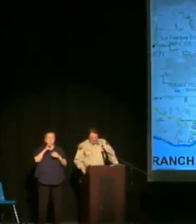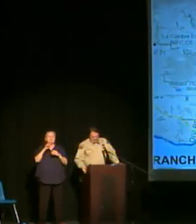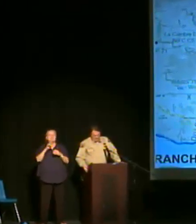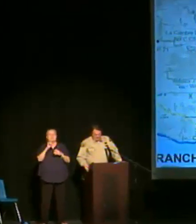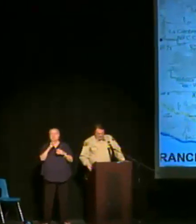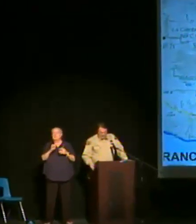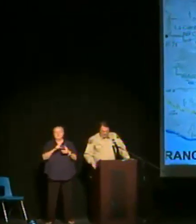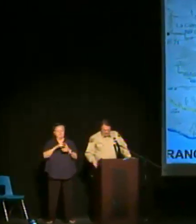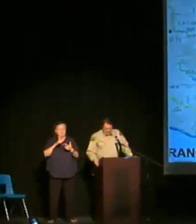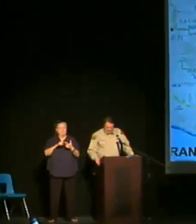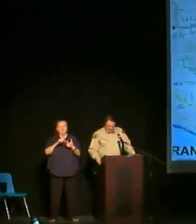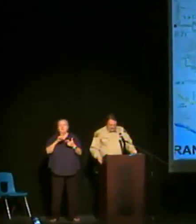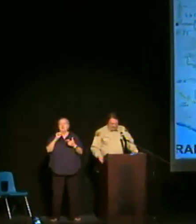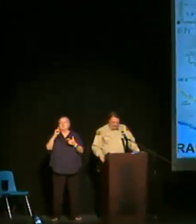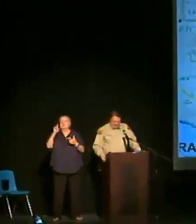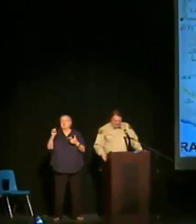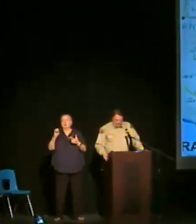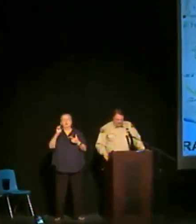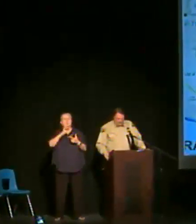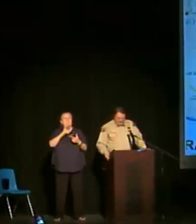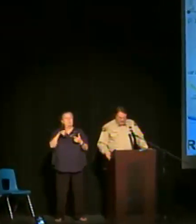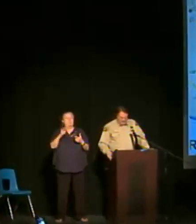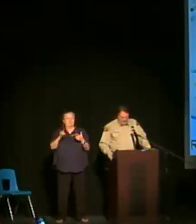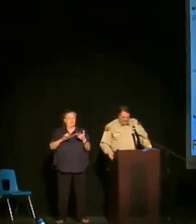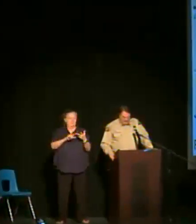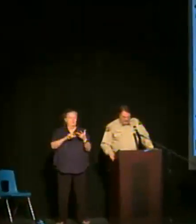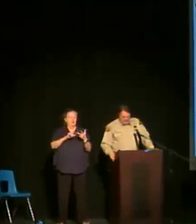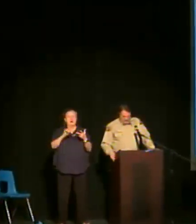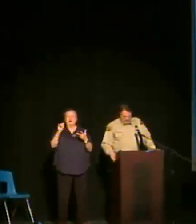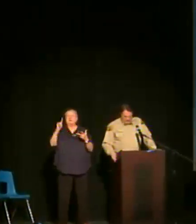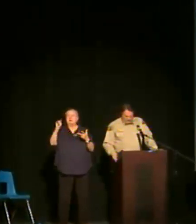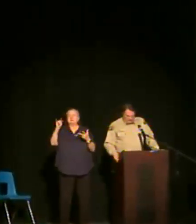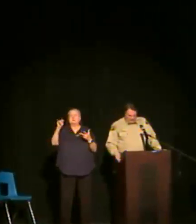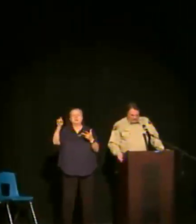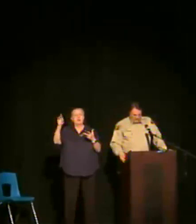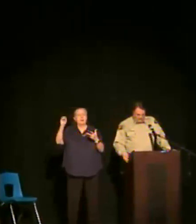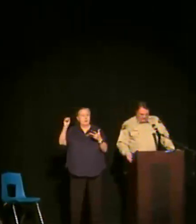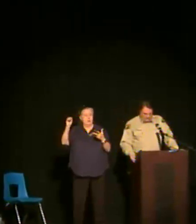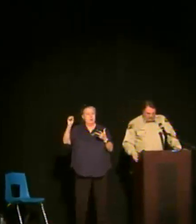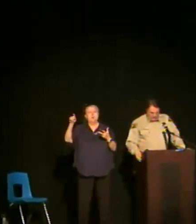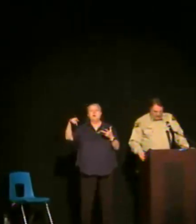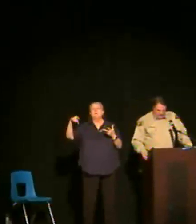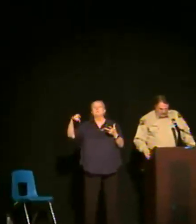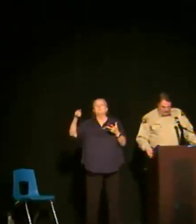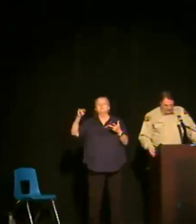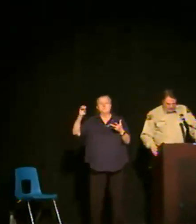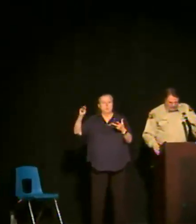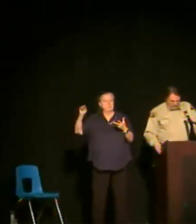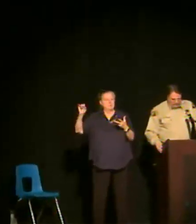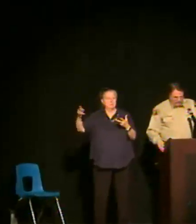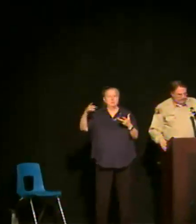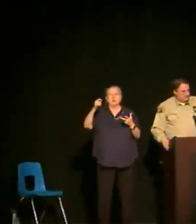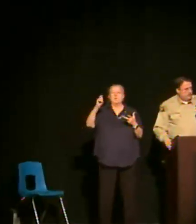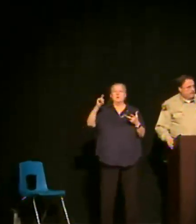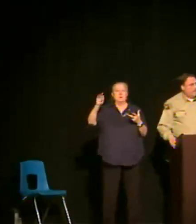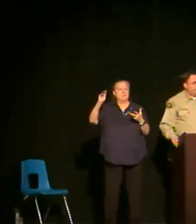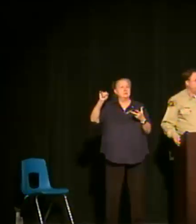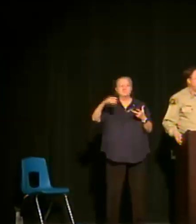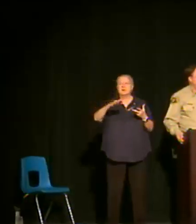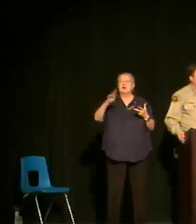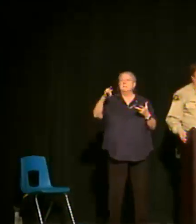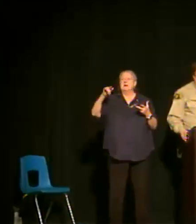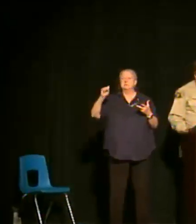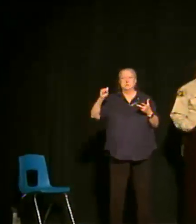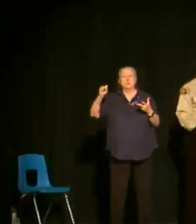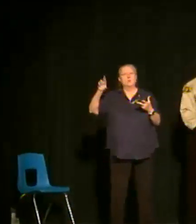deputies, San Luis Obispo police officers, Atascadero, Pismo Beach, Grover Beach, Paso Robles, and